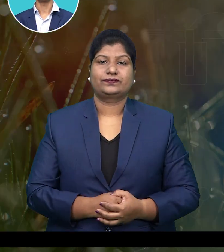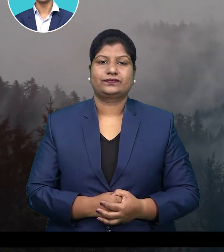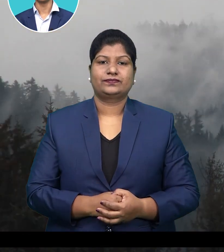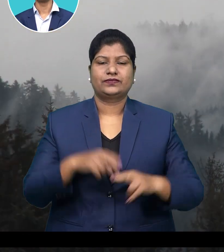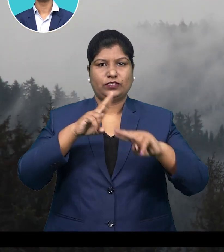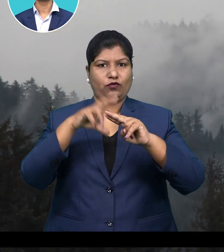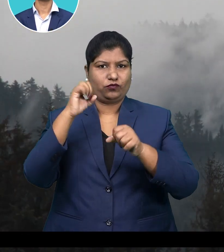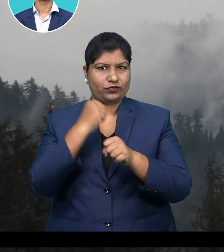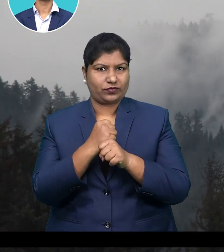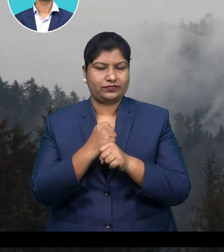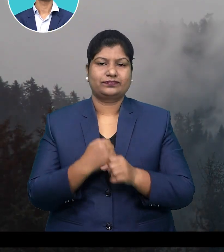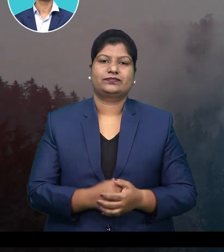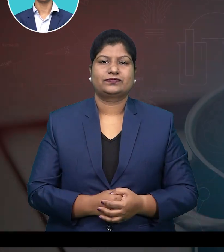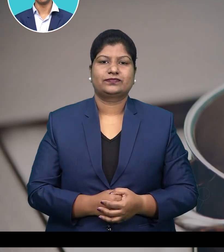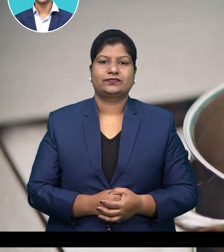fog,